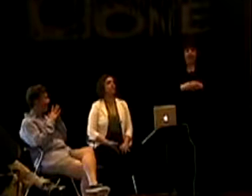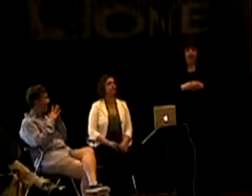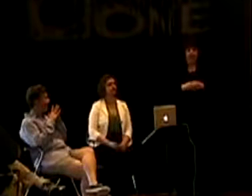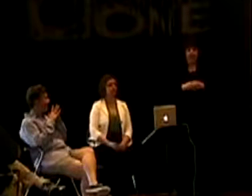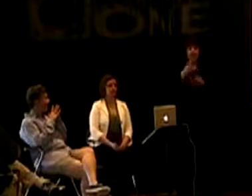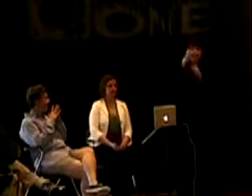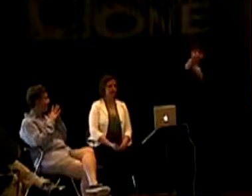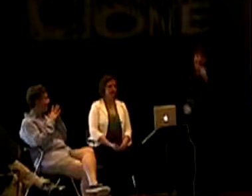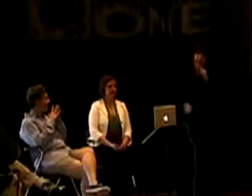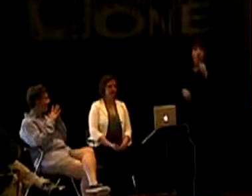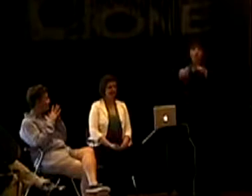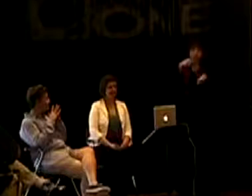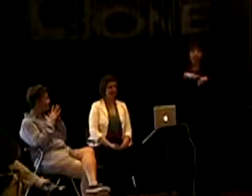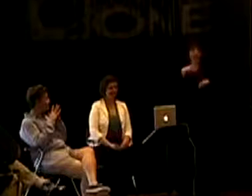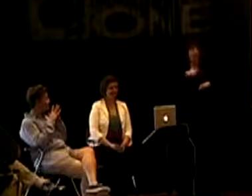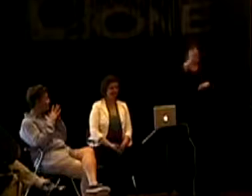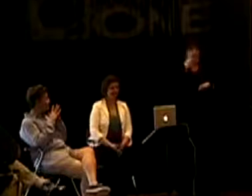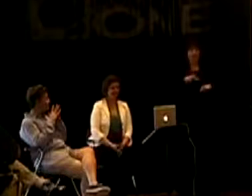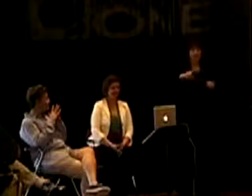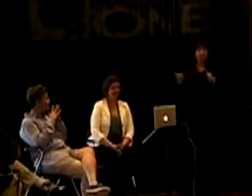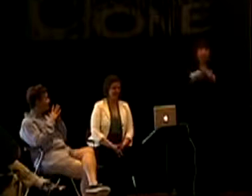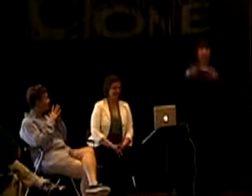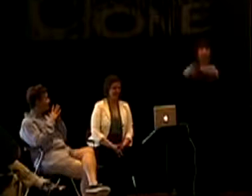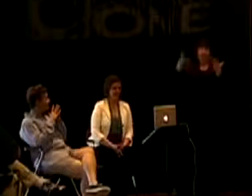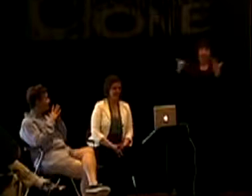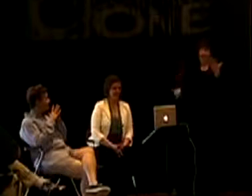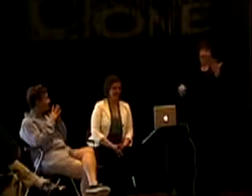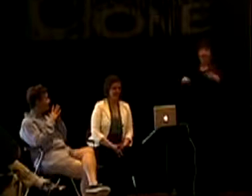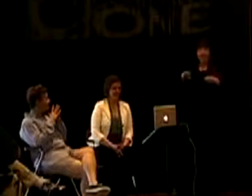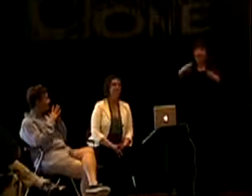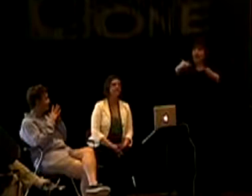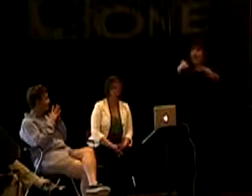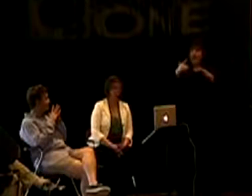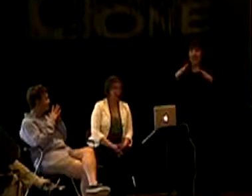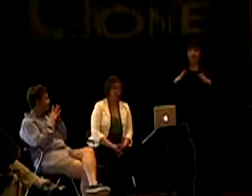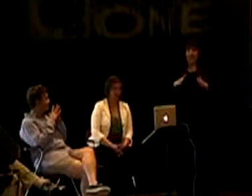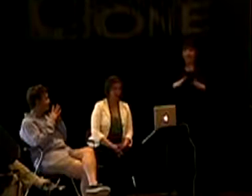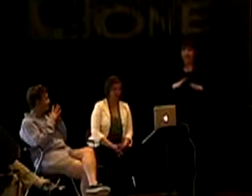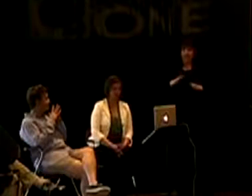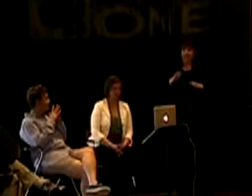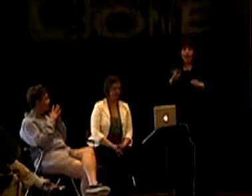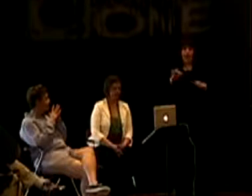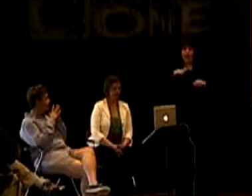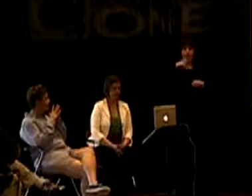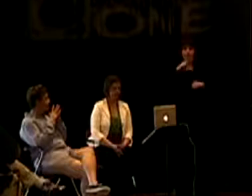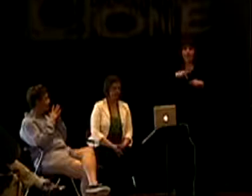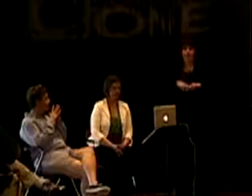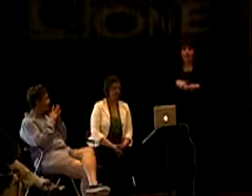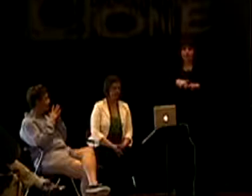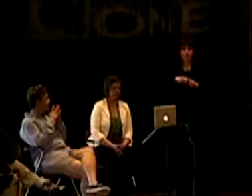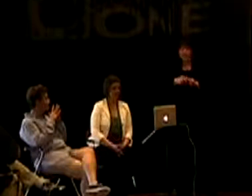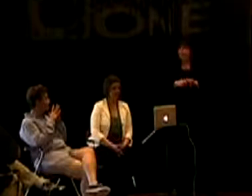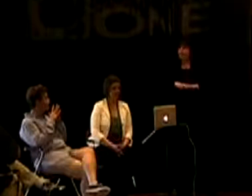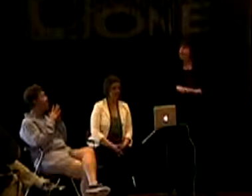every single production I've seen, at the beginning of that scene, there's this rustle of discomfort amongst them because